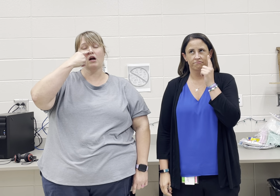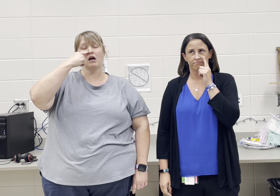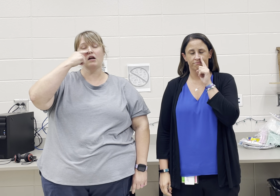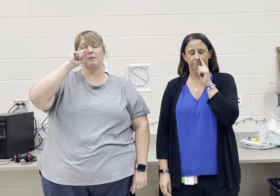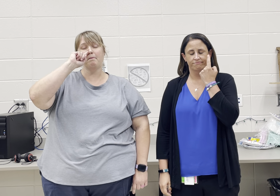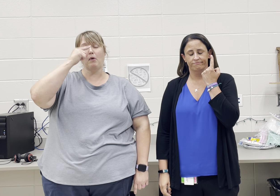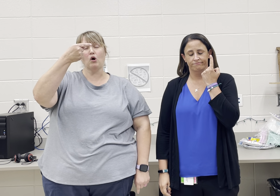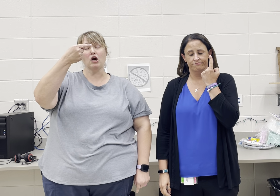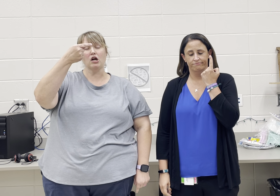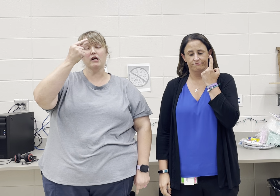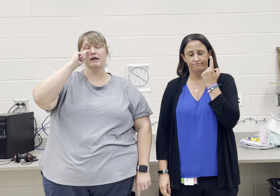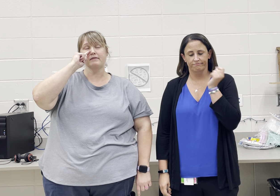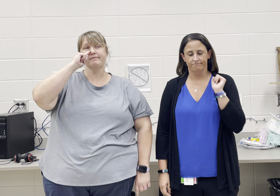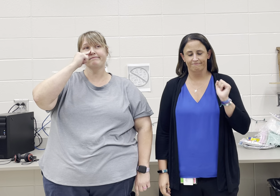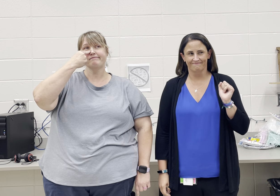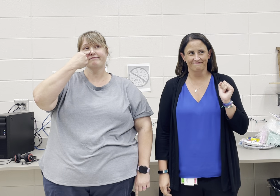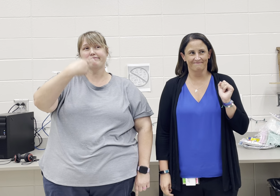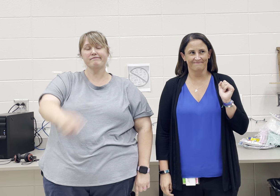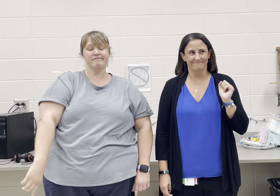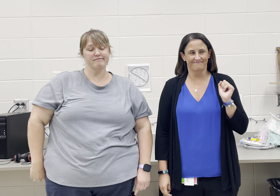Bored. Bored.